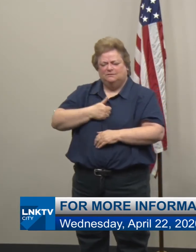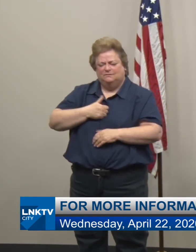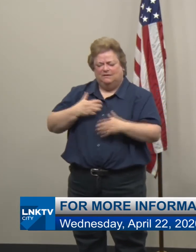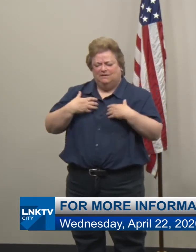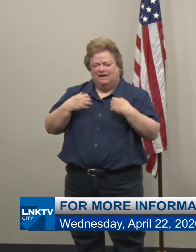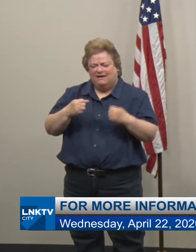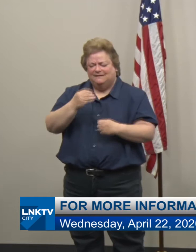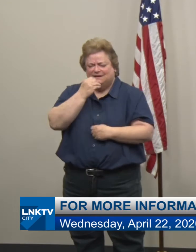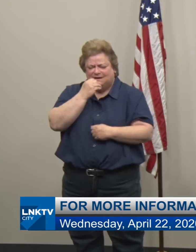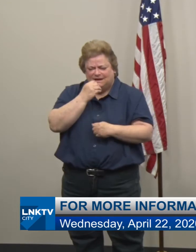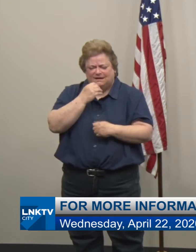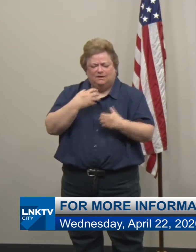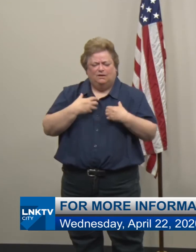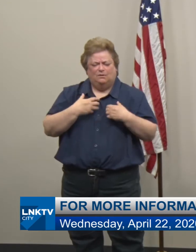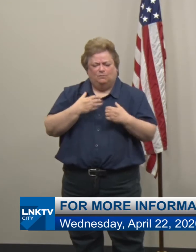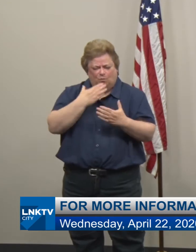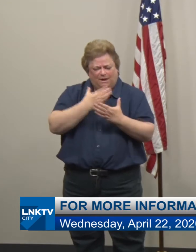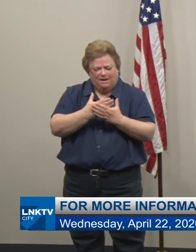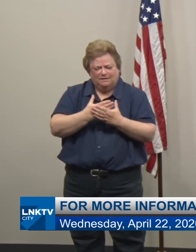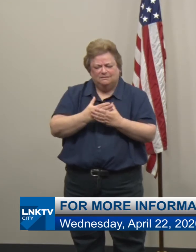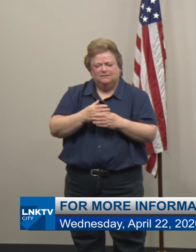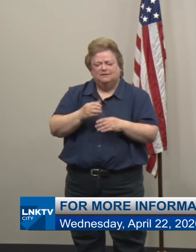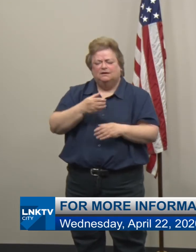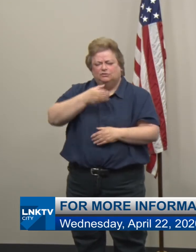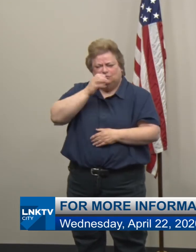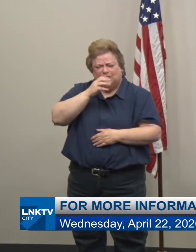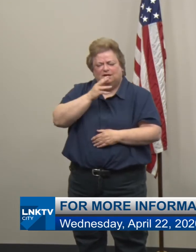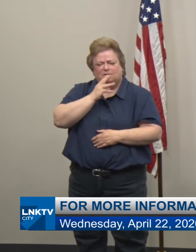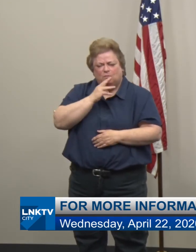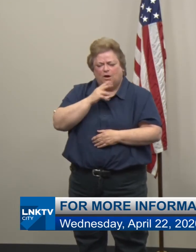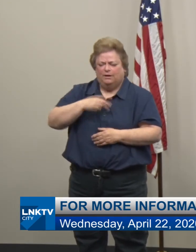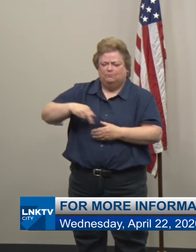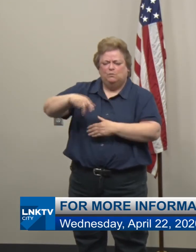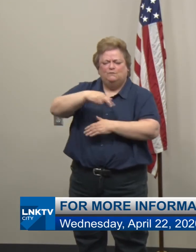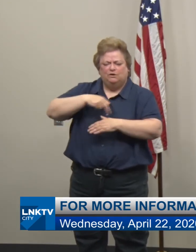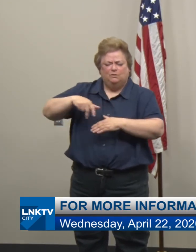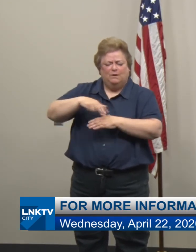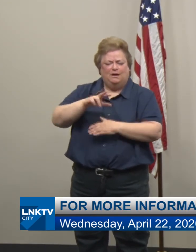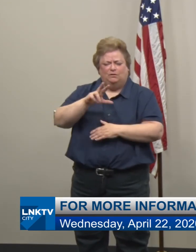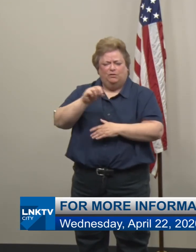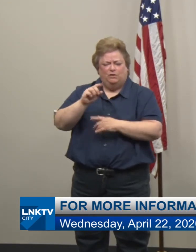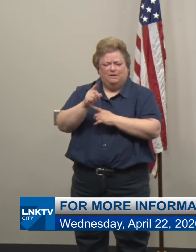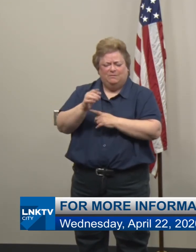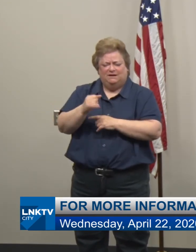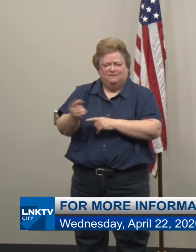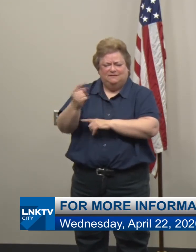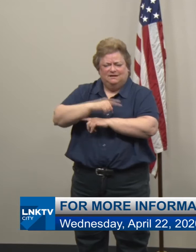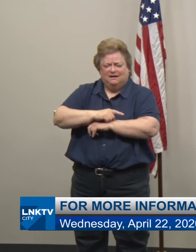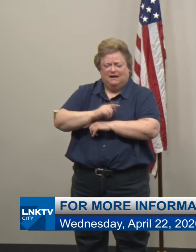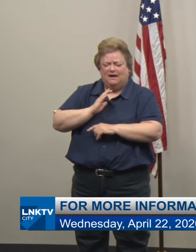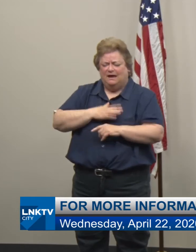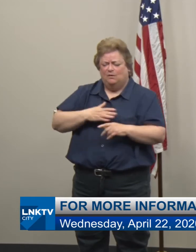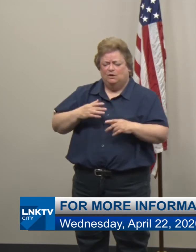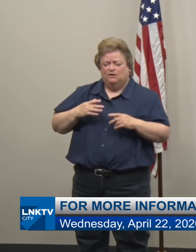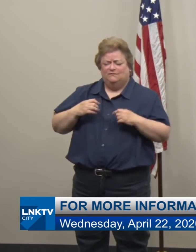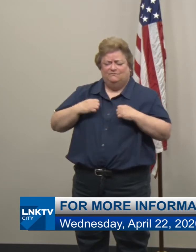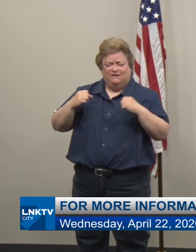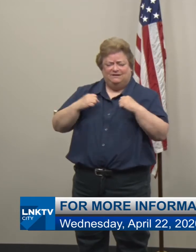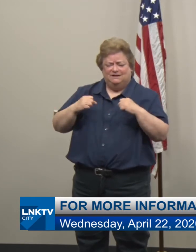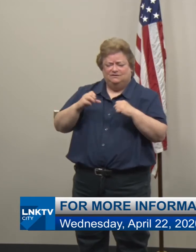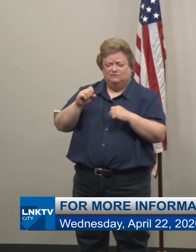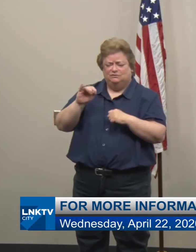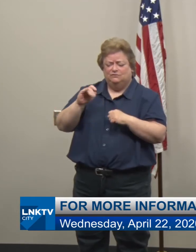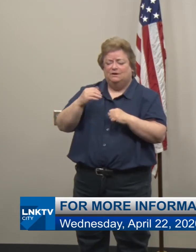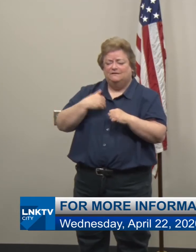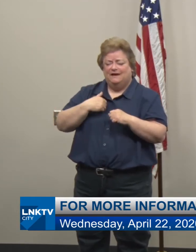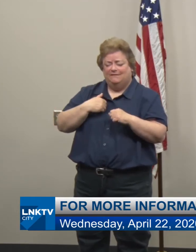well, staying hydrated, and moving around for at least 30 minutes per day. Many of our local fitness studios are actually offering